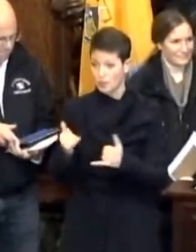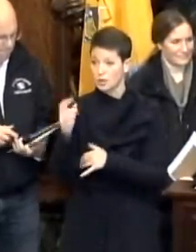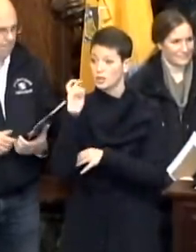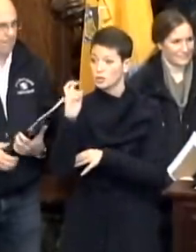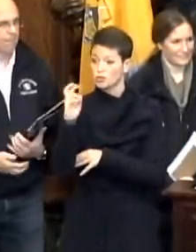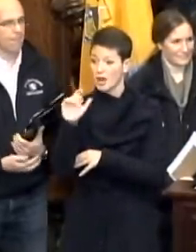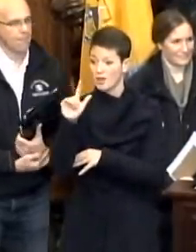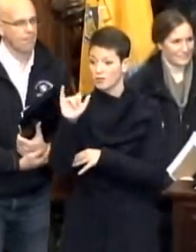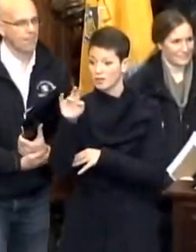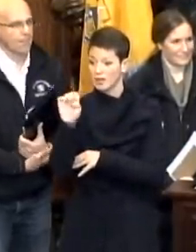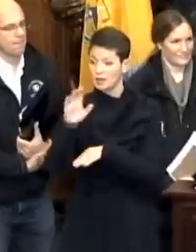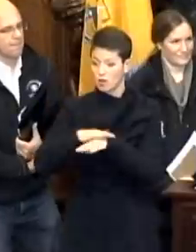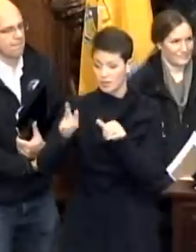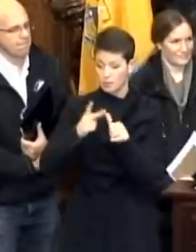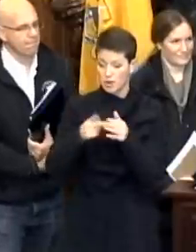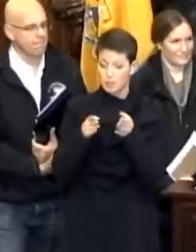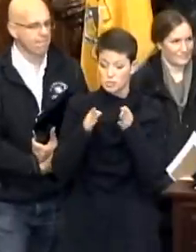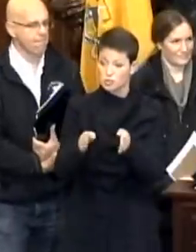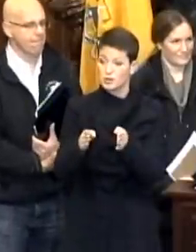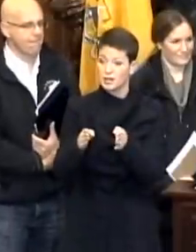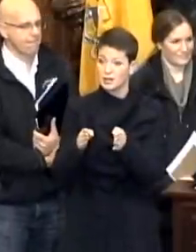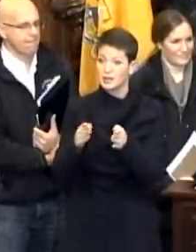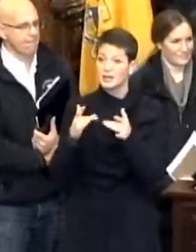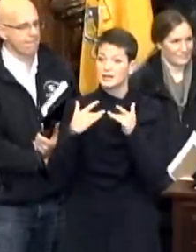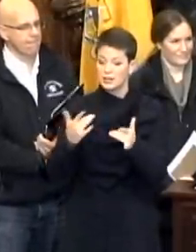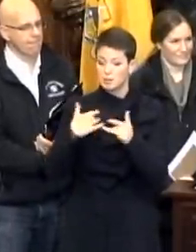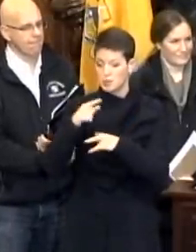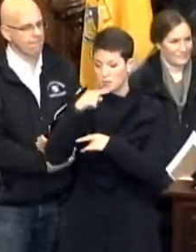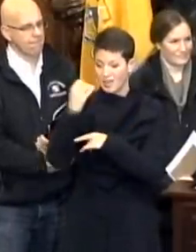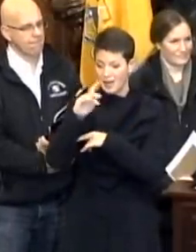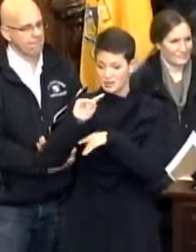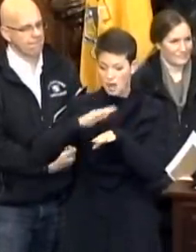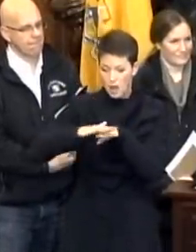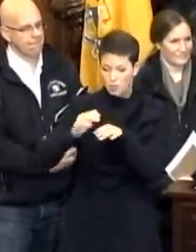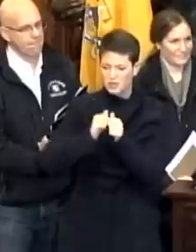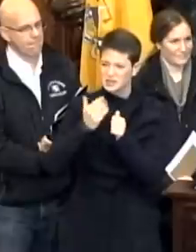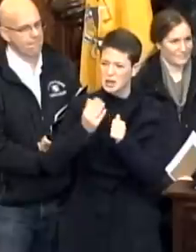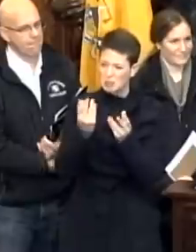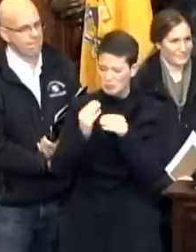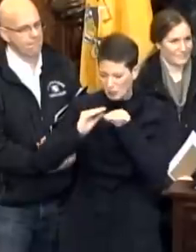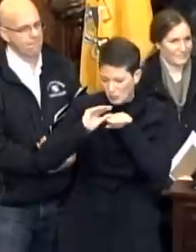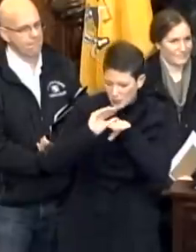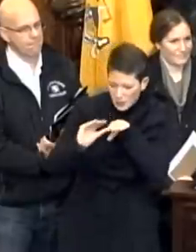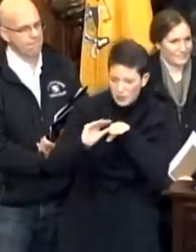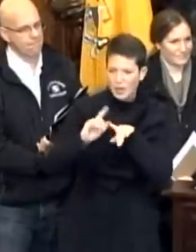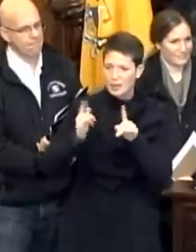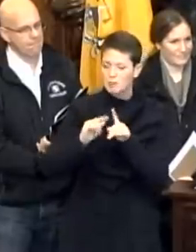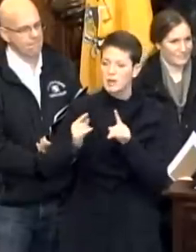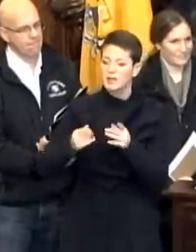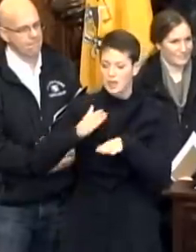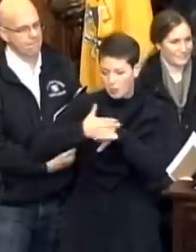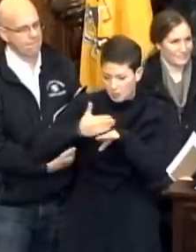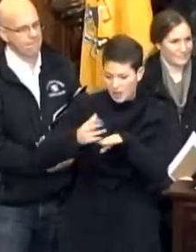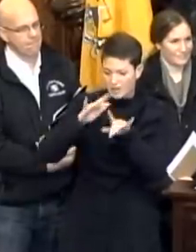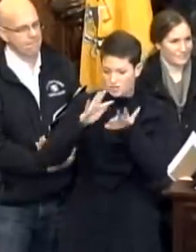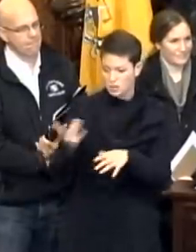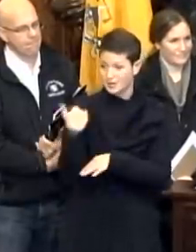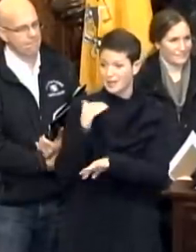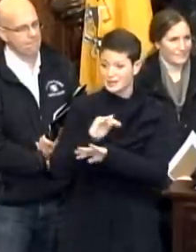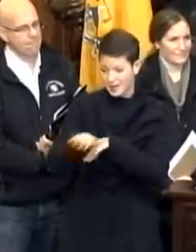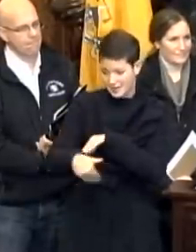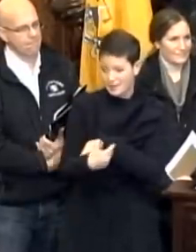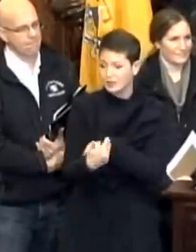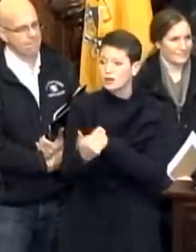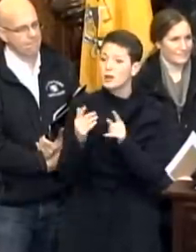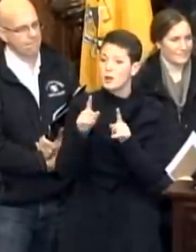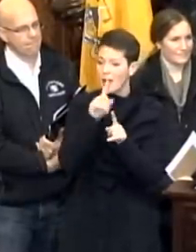travel lanes on our primary streets are generally down to blacktop with some slush. They were plowed and salted again after last night's 3-inch